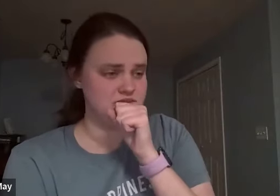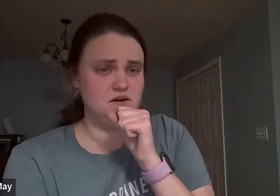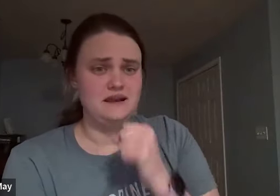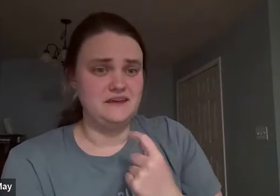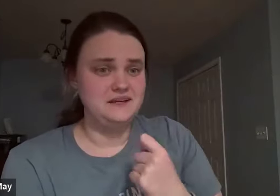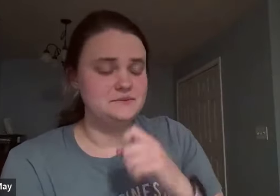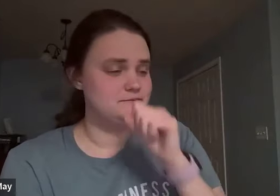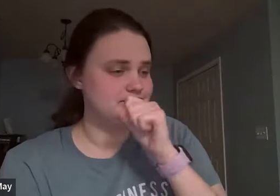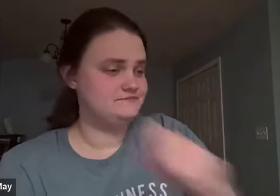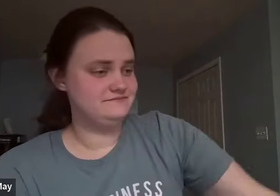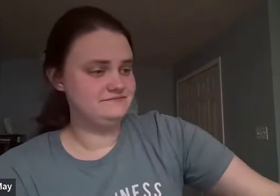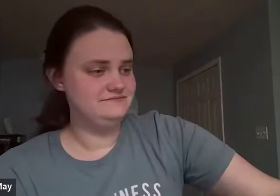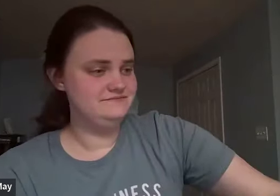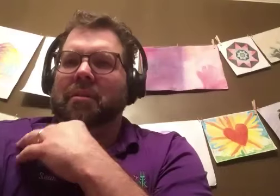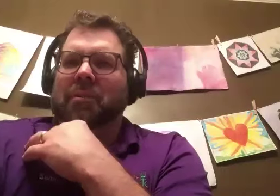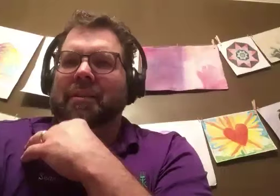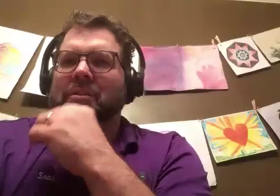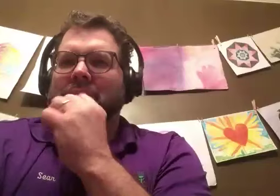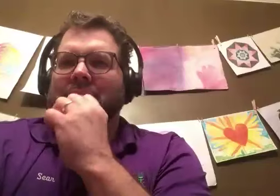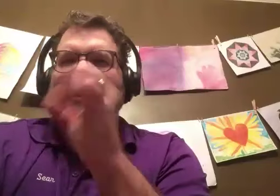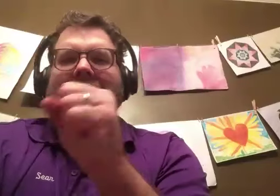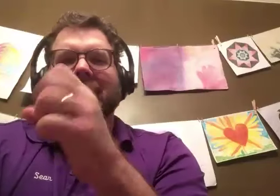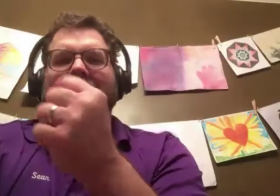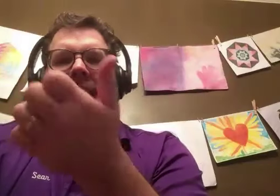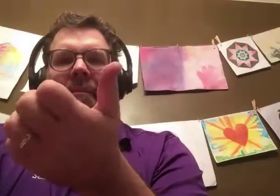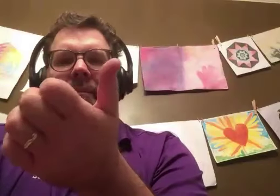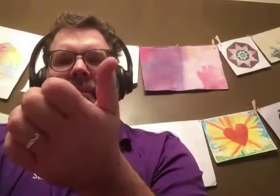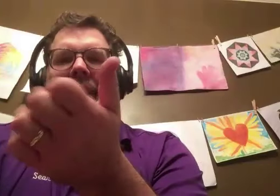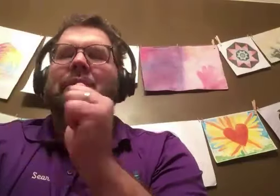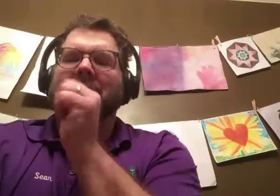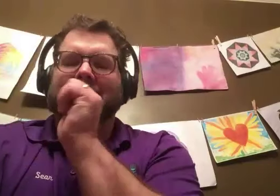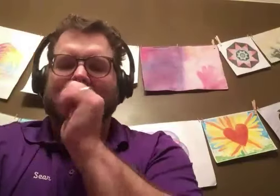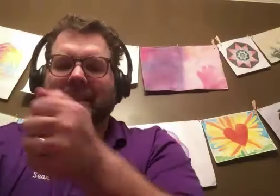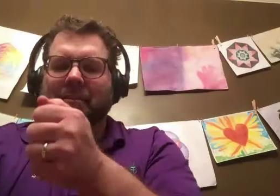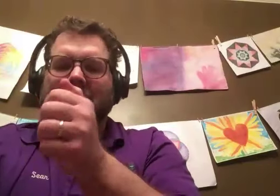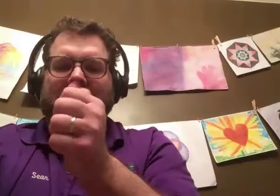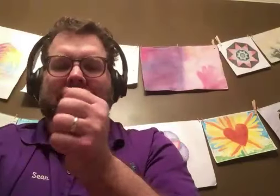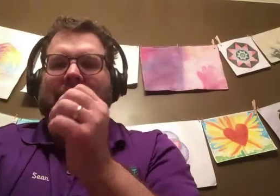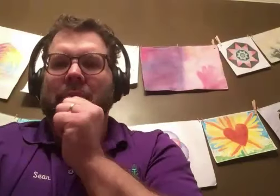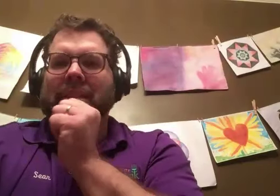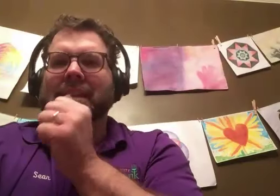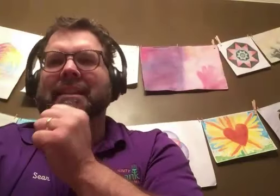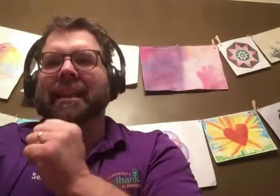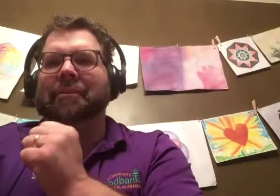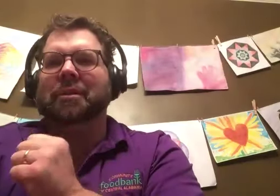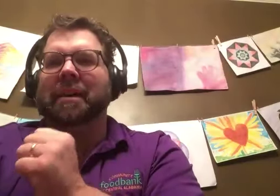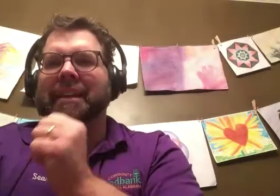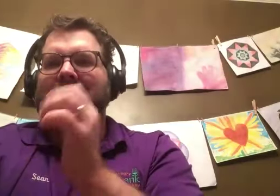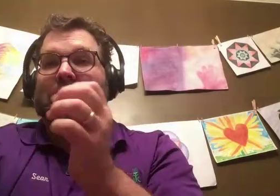Sorry, I got the hiccups. So one other quick thing, because is it just the posture of the hand? We did sign language with my kids for